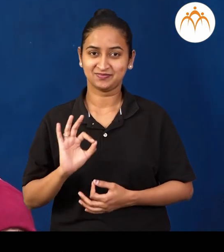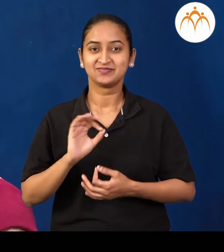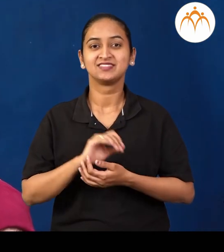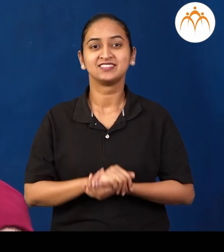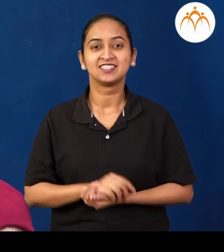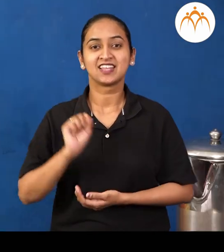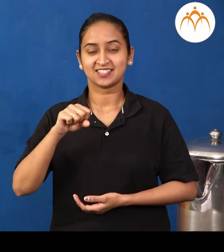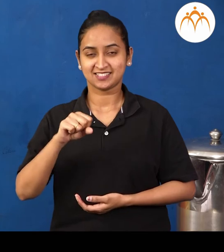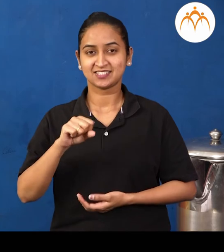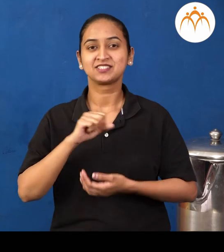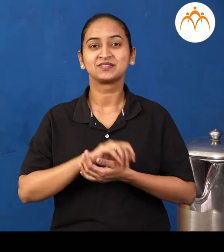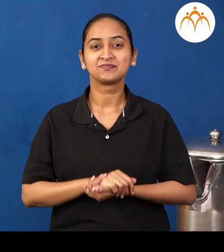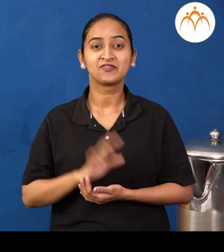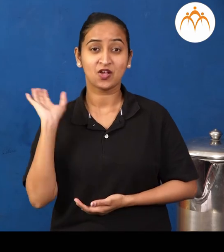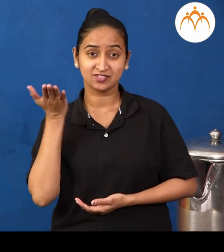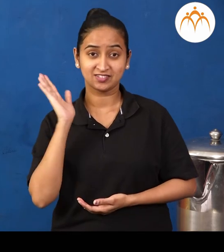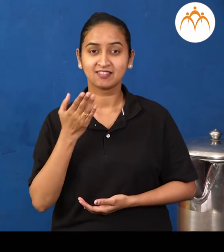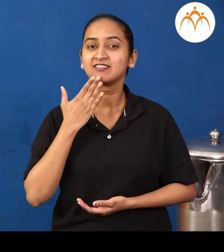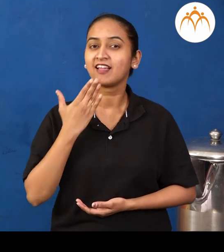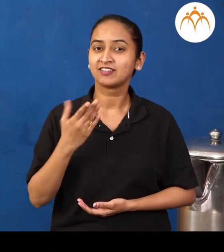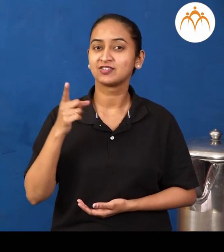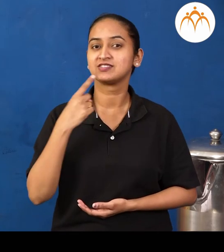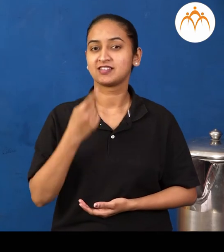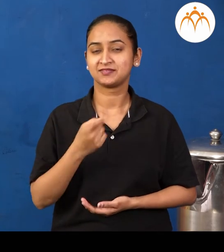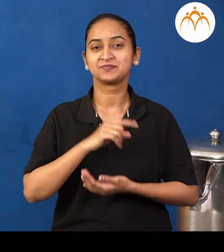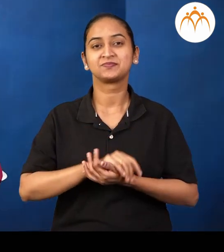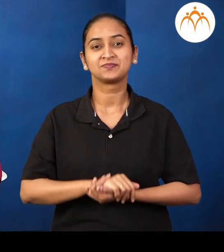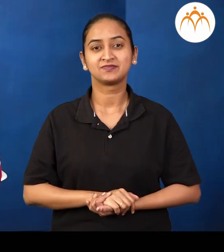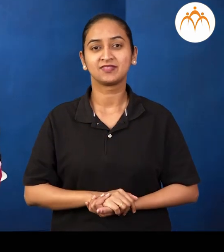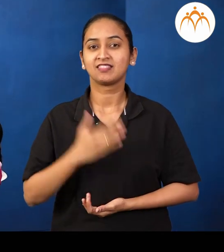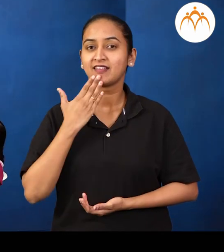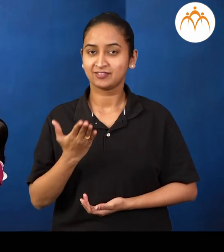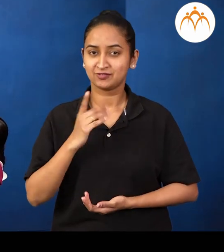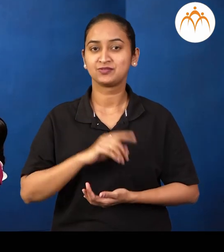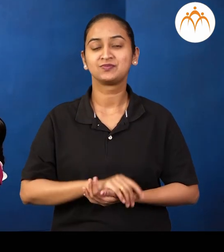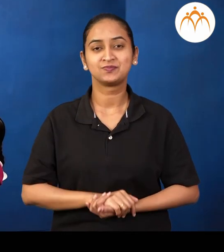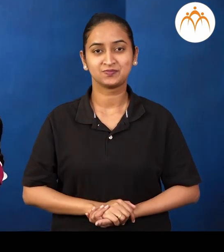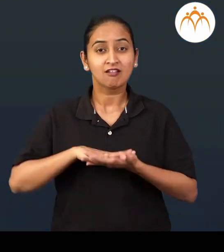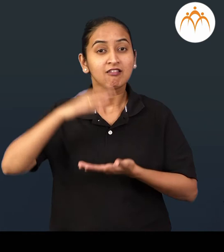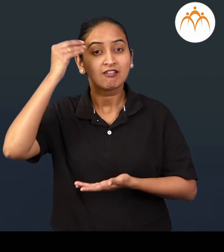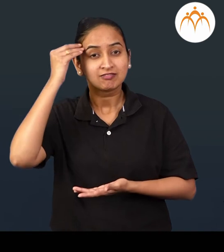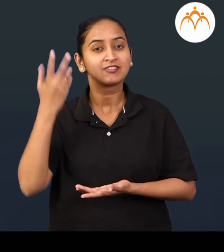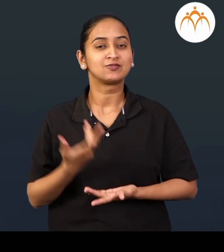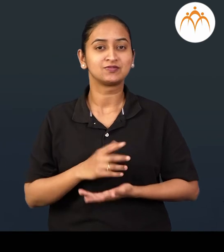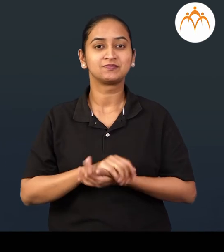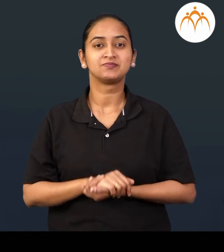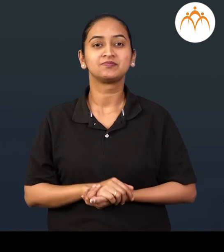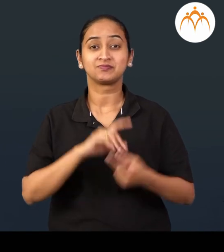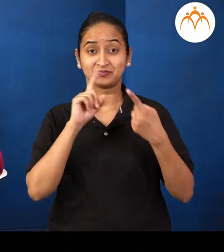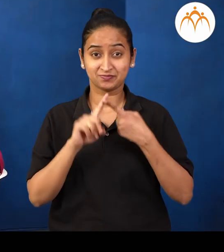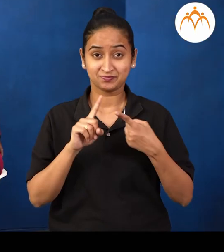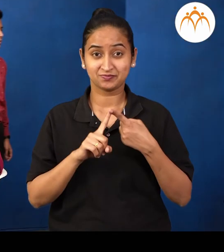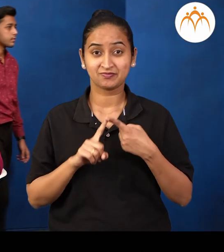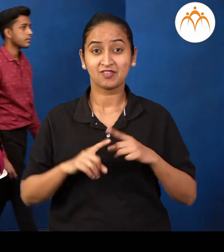wasn't it fun today? Yes. Let us thank the waiter. Thank you. What did we learn?